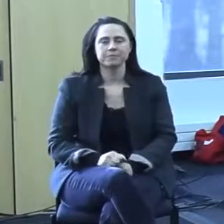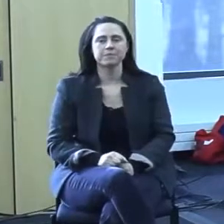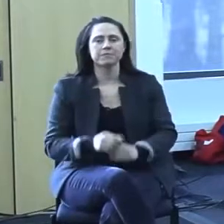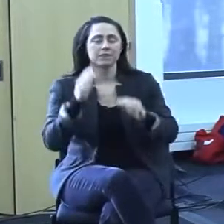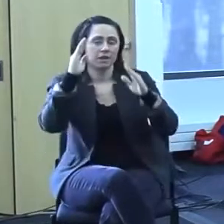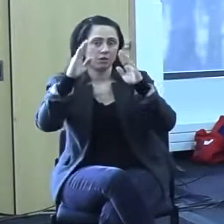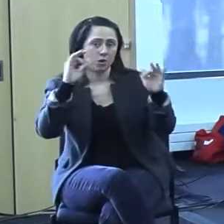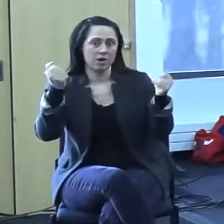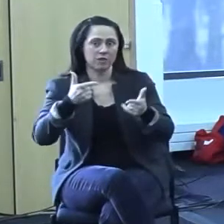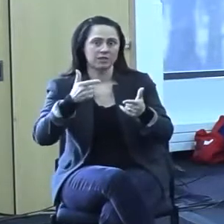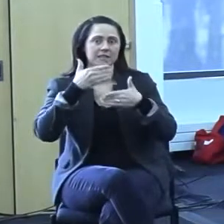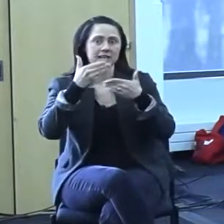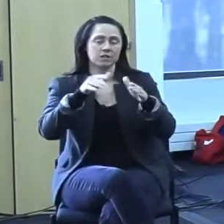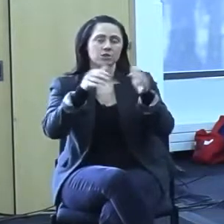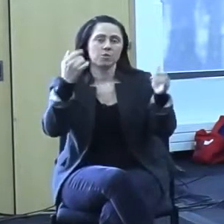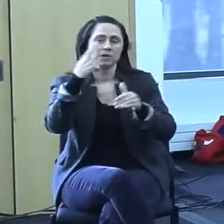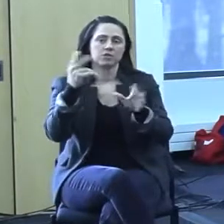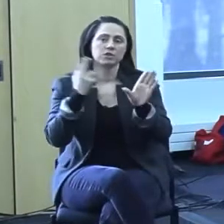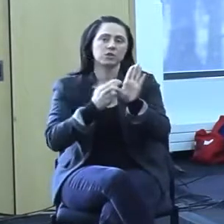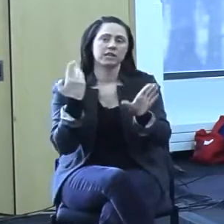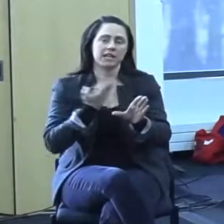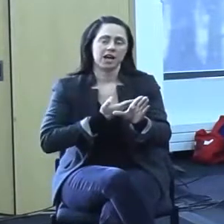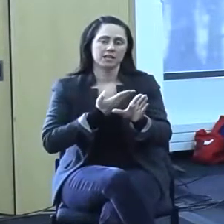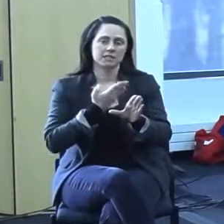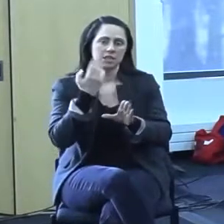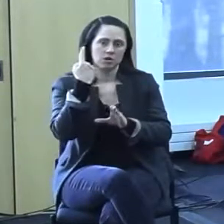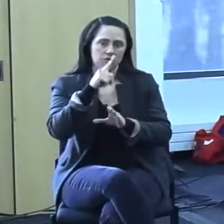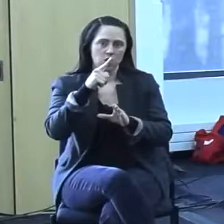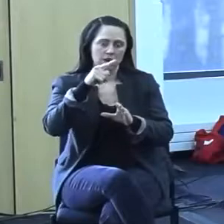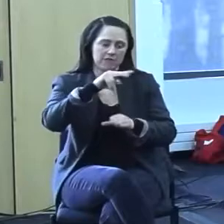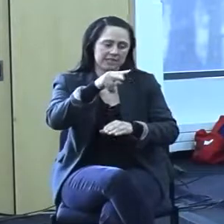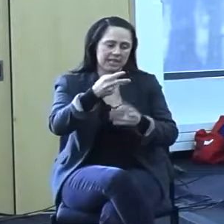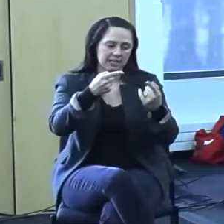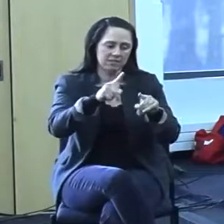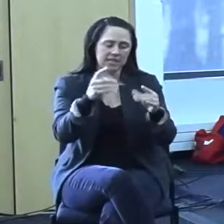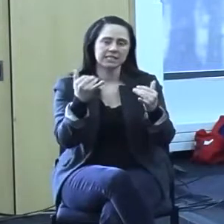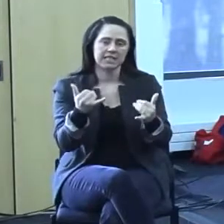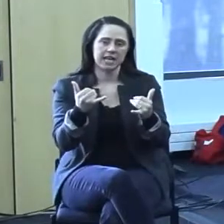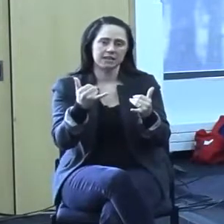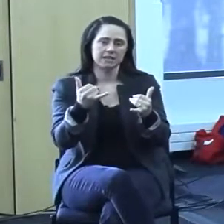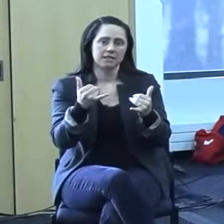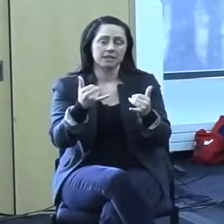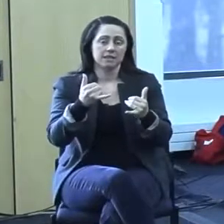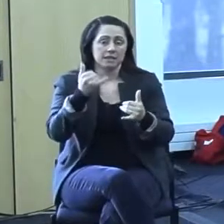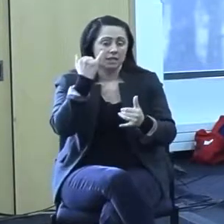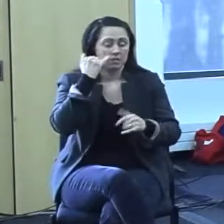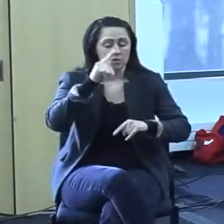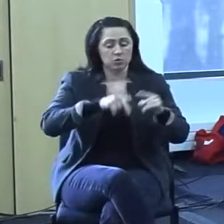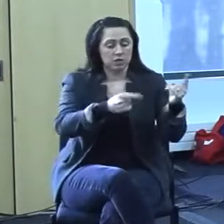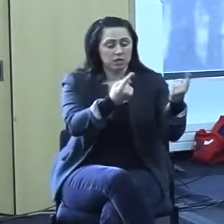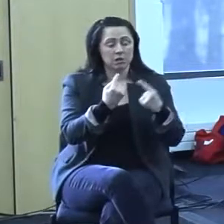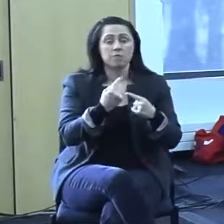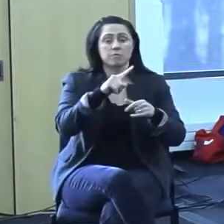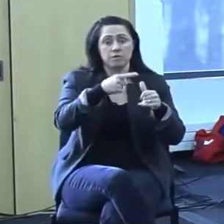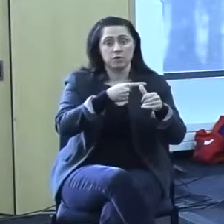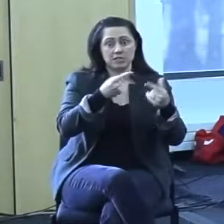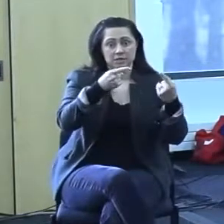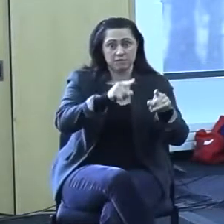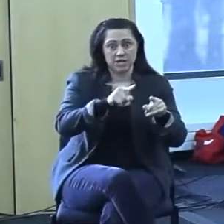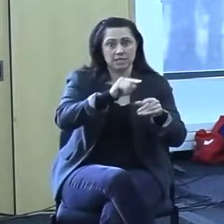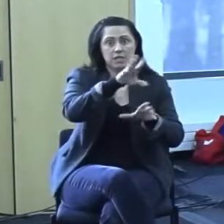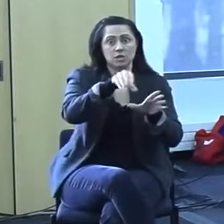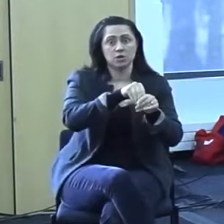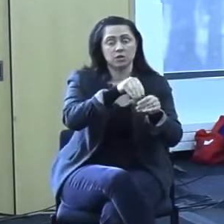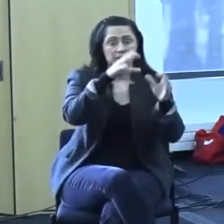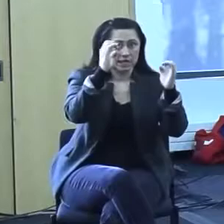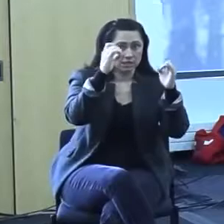Hello, everyone. Thank you so much for joining us for the second event today. In case you couldn't make the first event, it